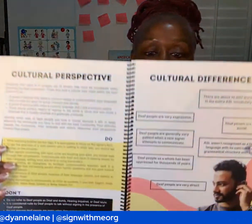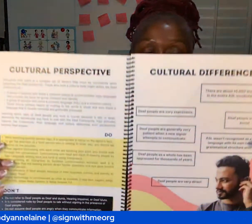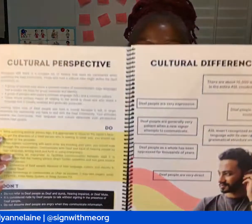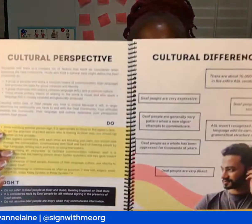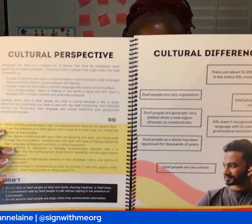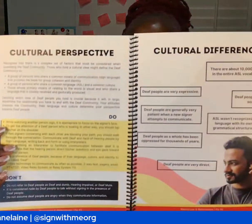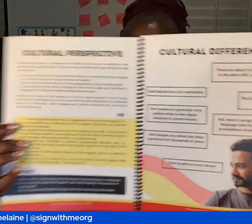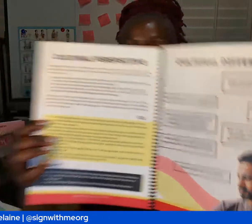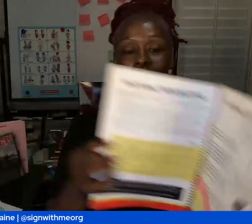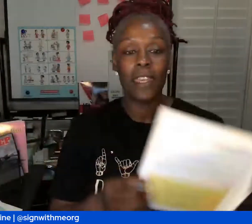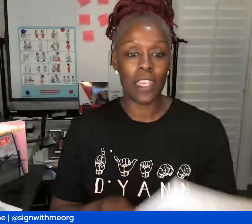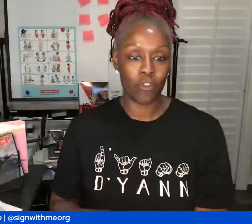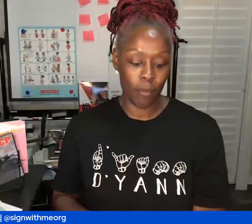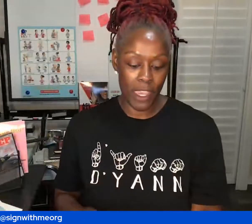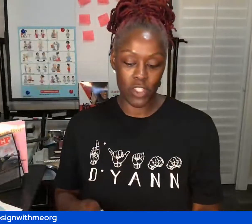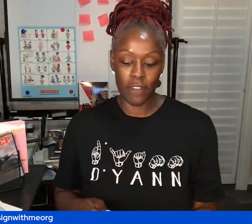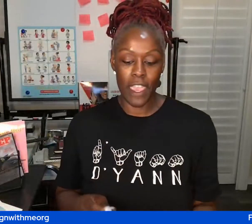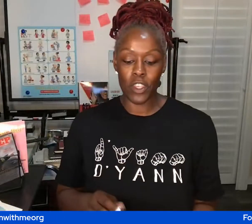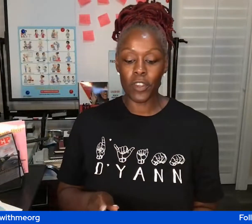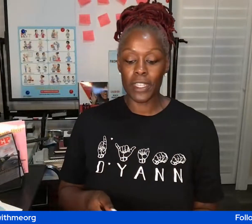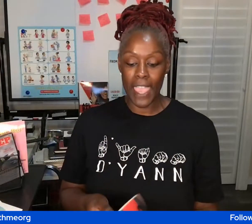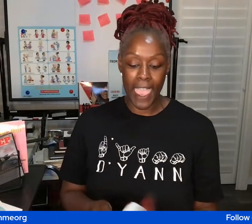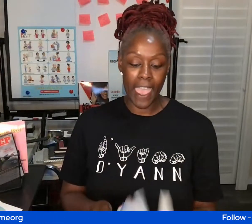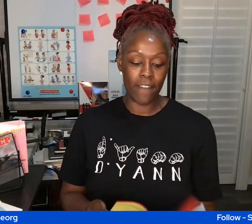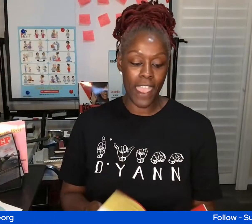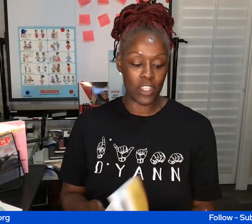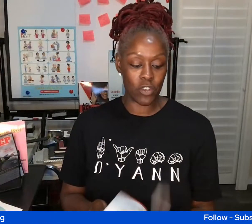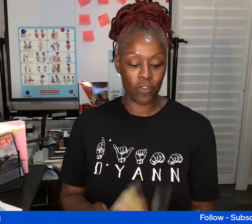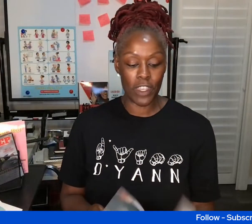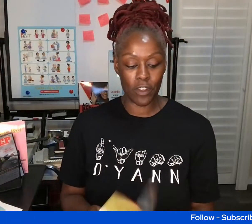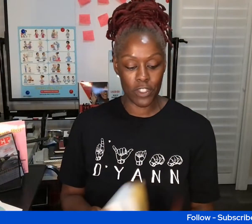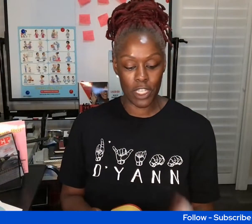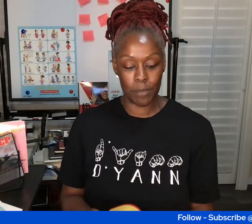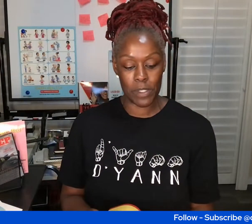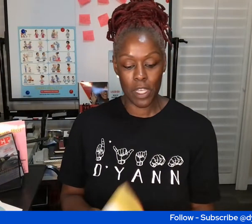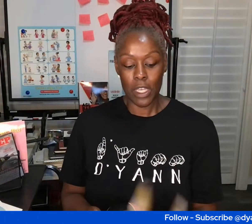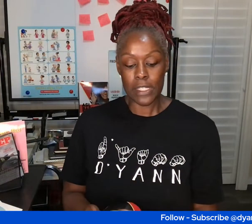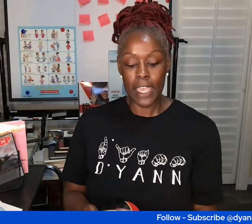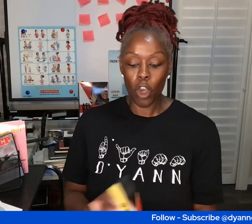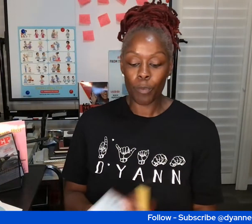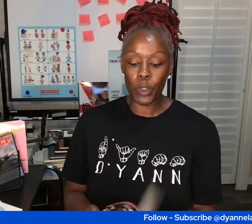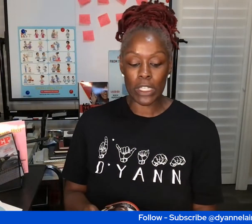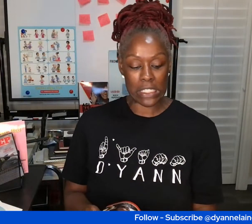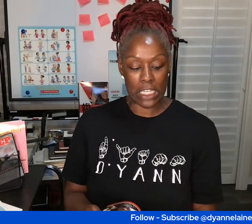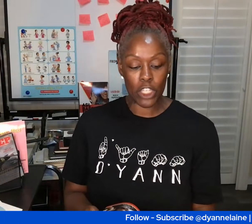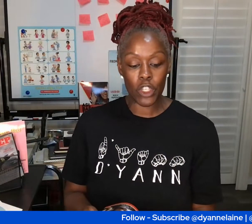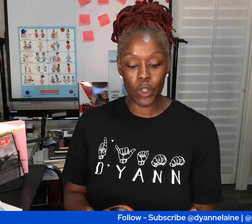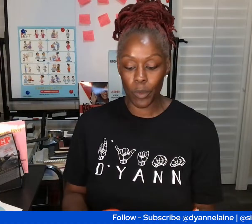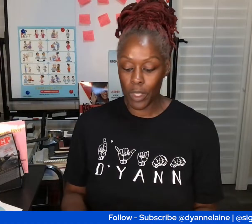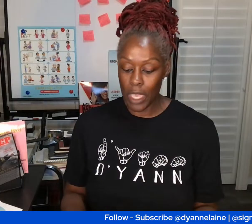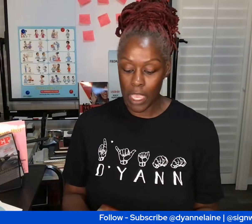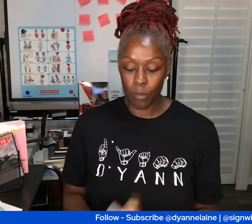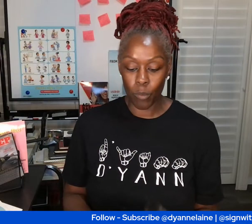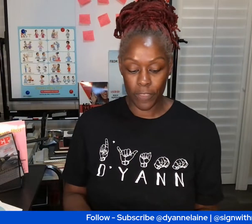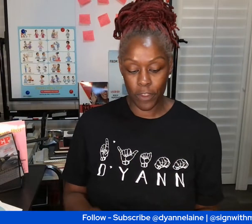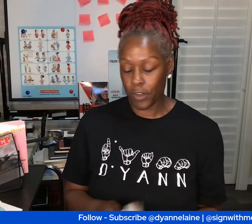get a lot of information that you can have at your fingertips to help you continue with your